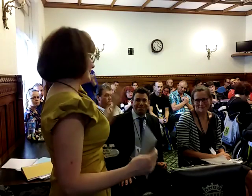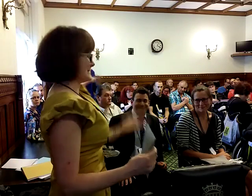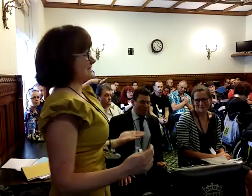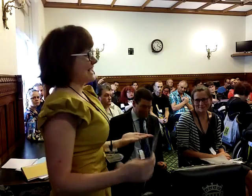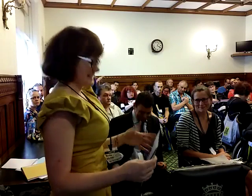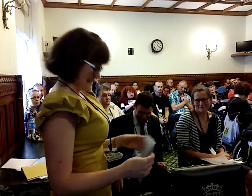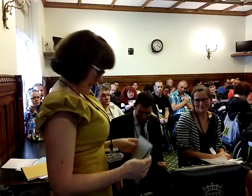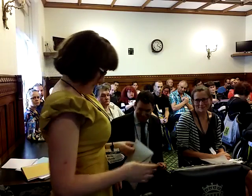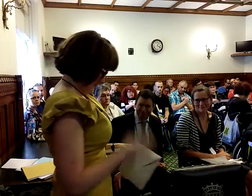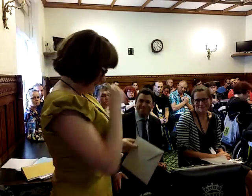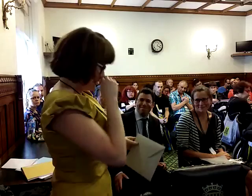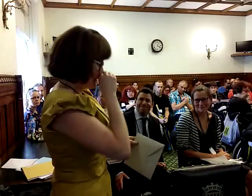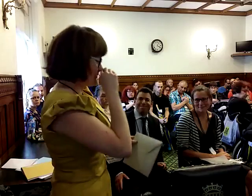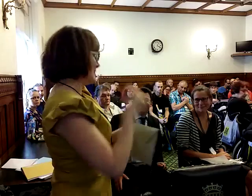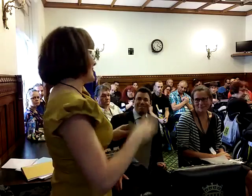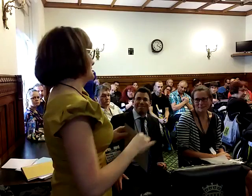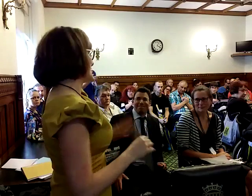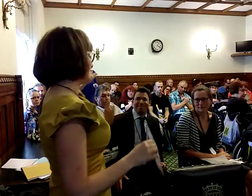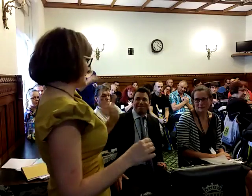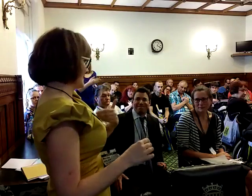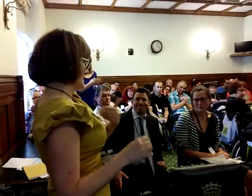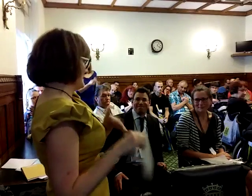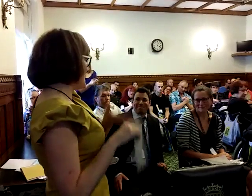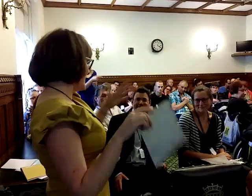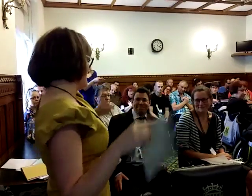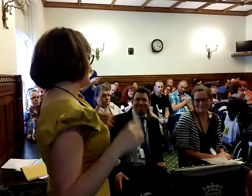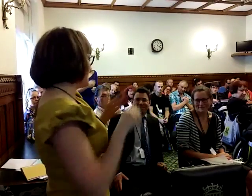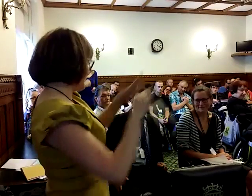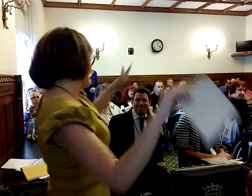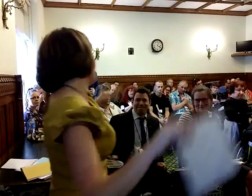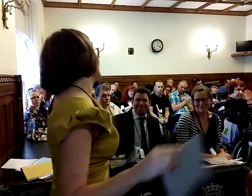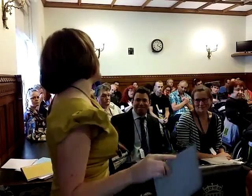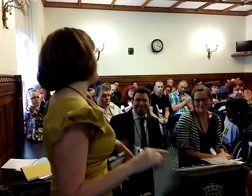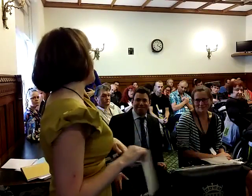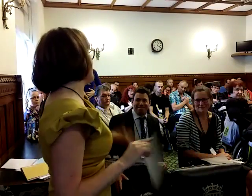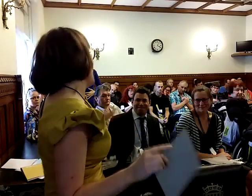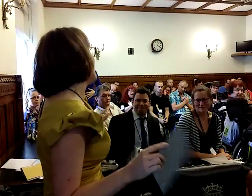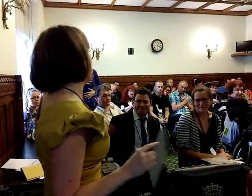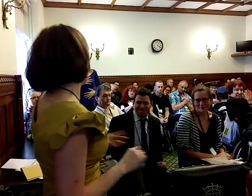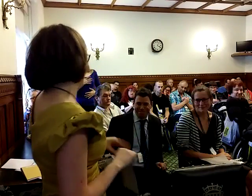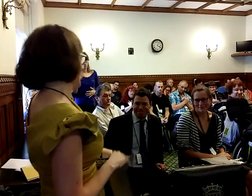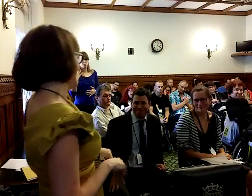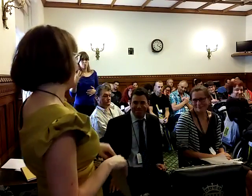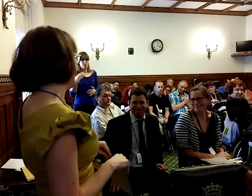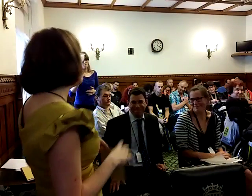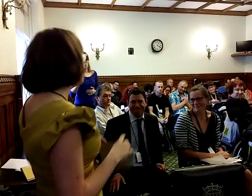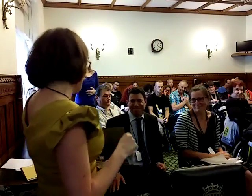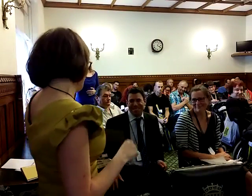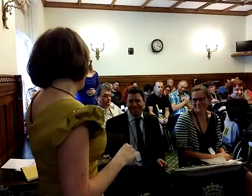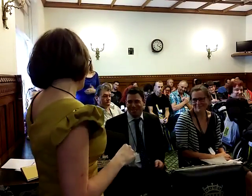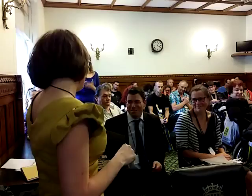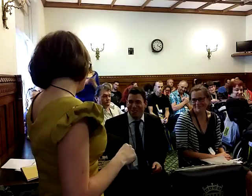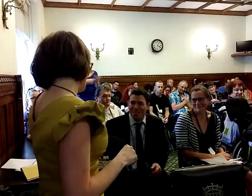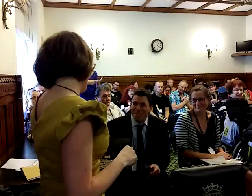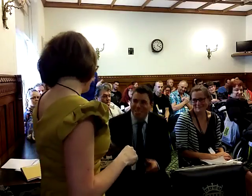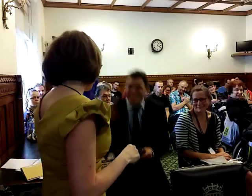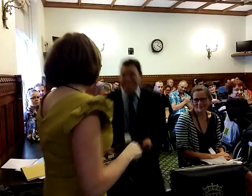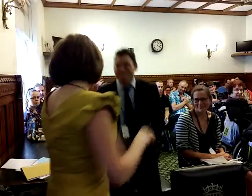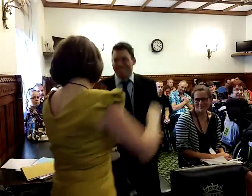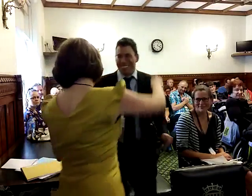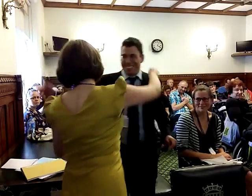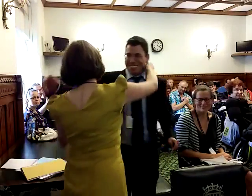for them and really understand the law really well. So this is from all of the people that I've referred to you over the